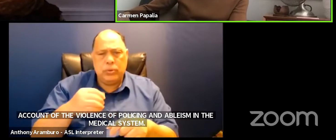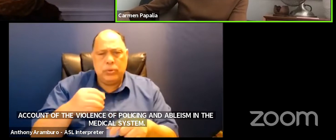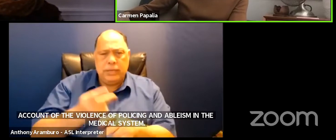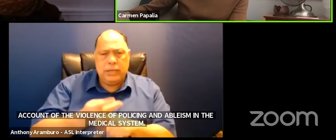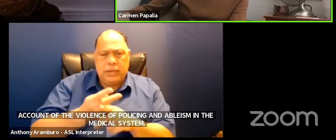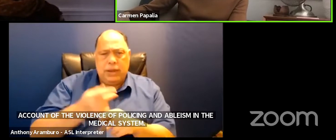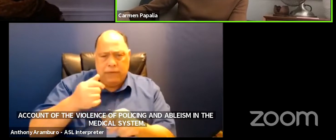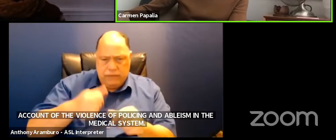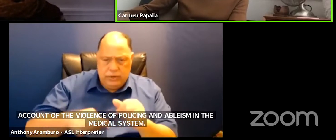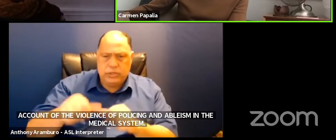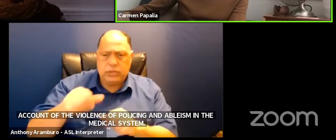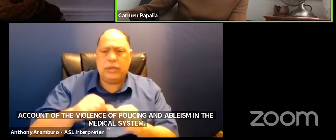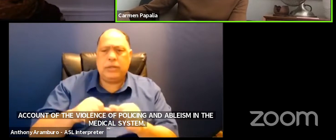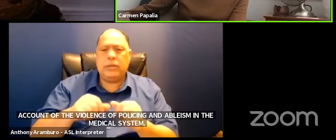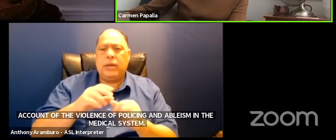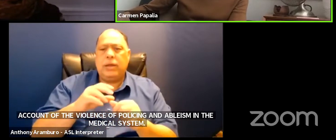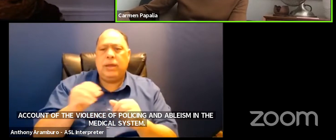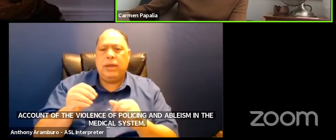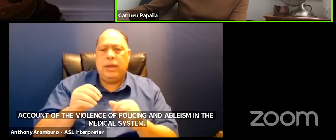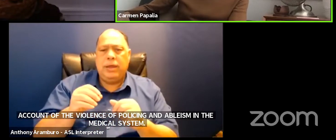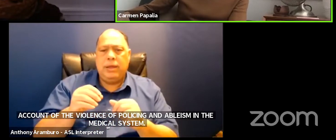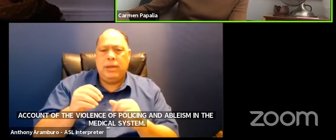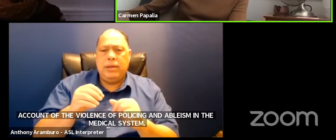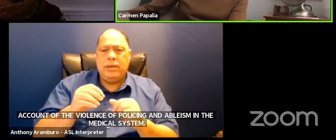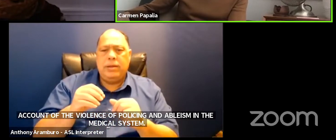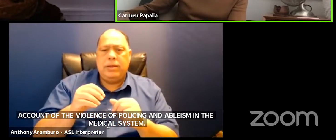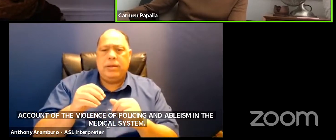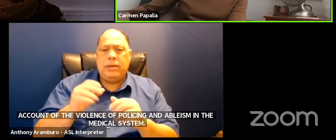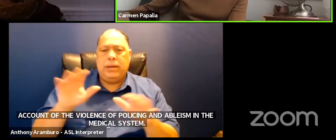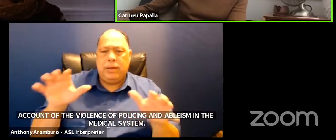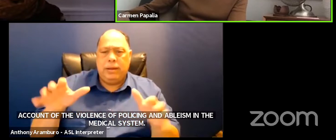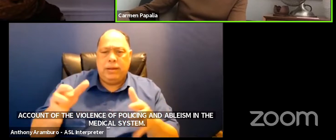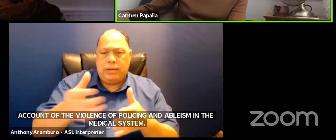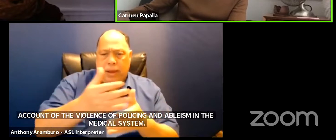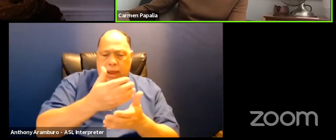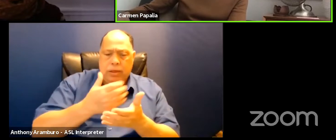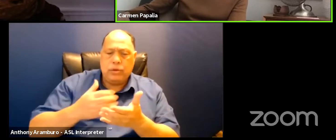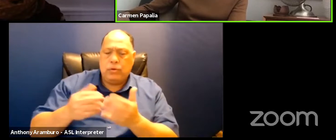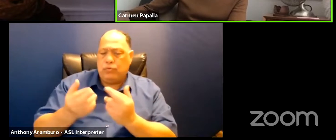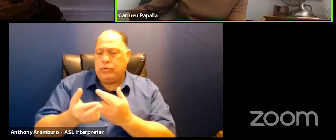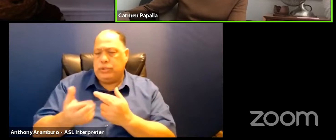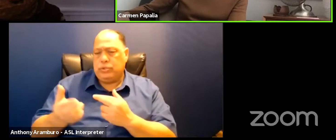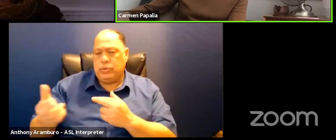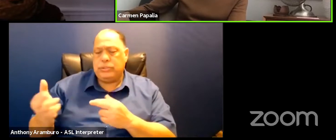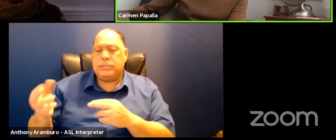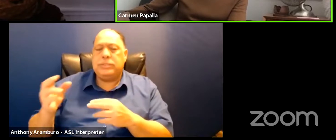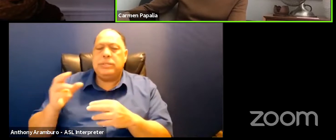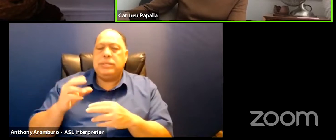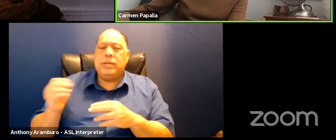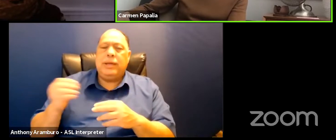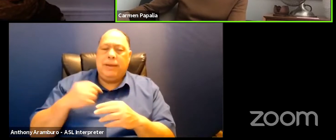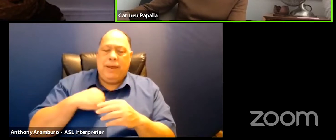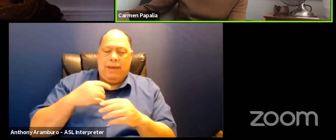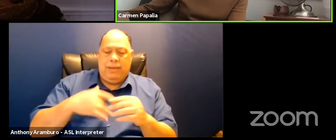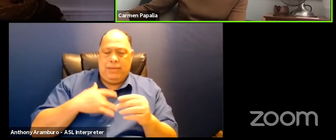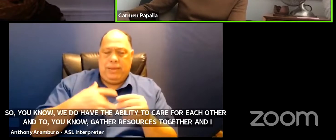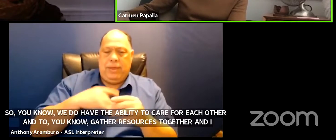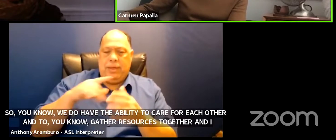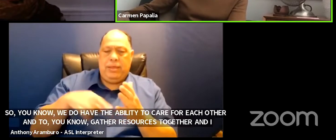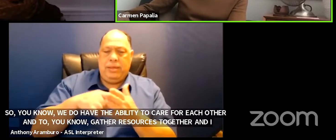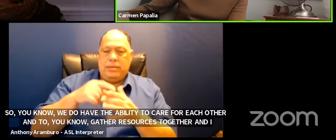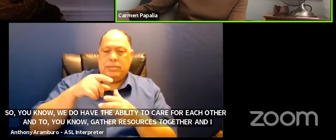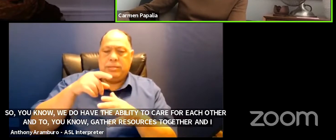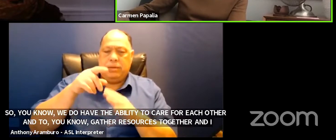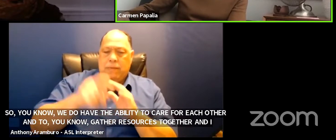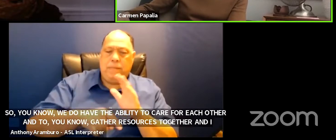to, you know, gather resources together. And I think this moment of COVID and